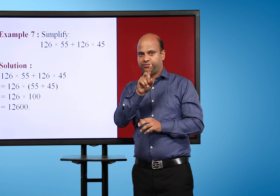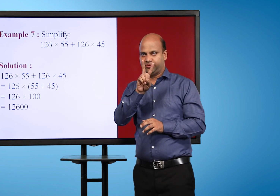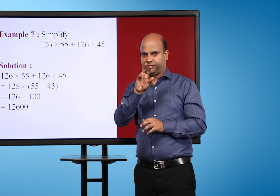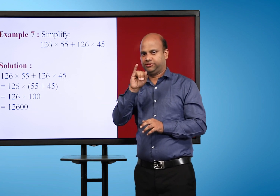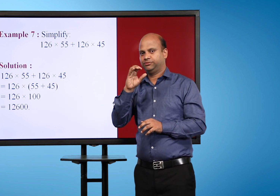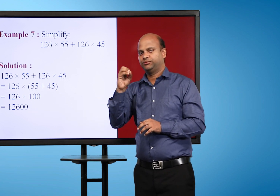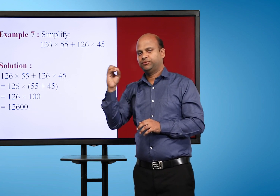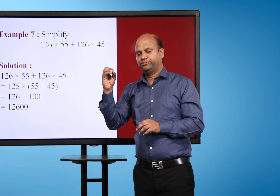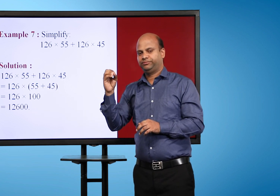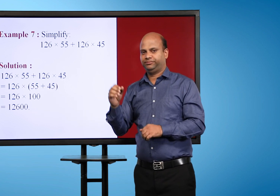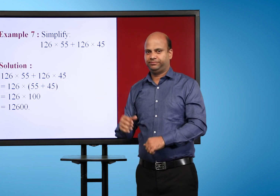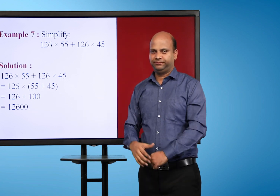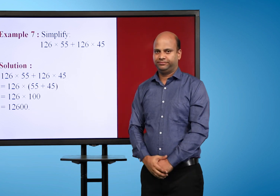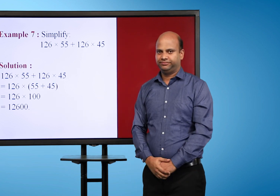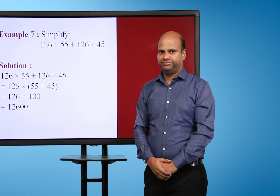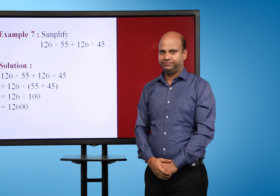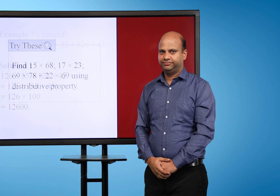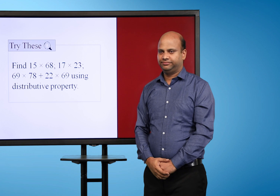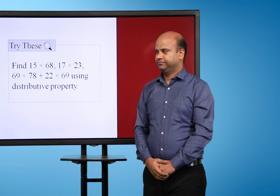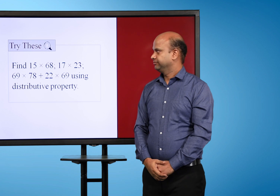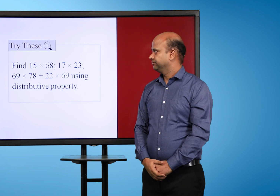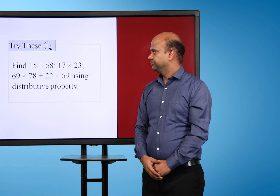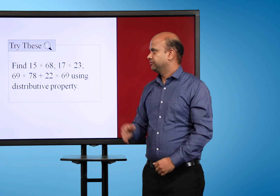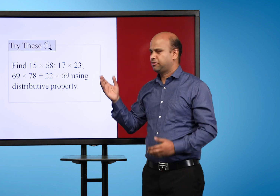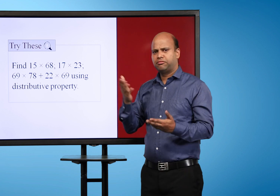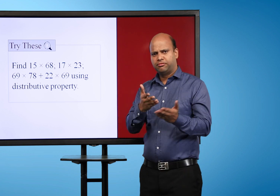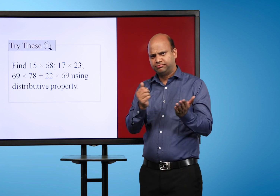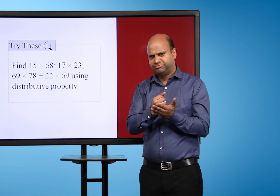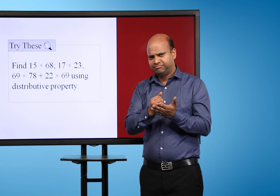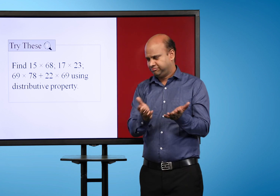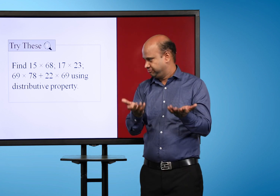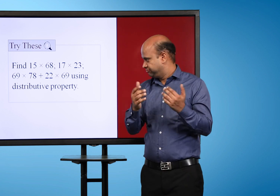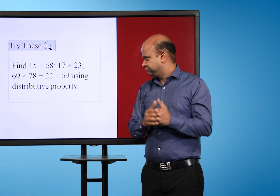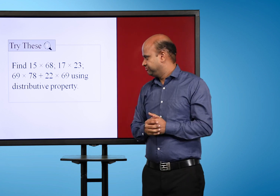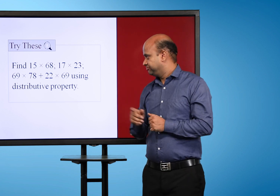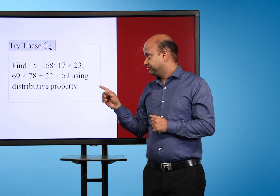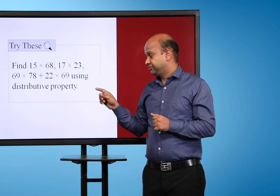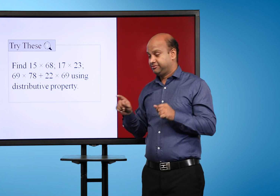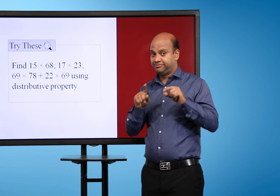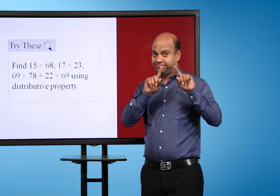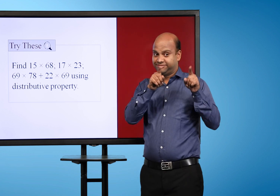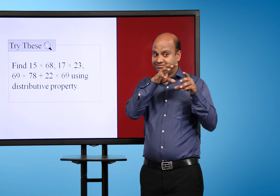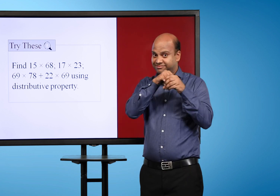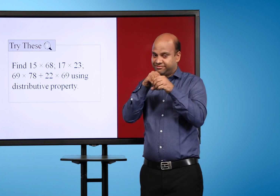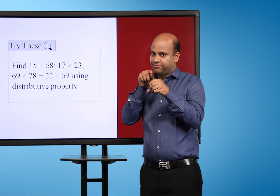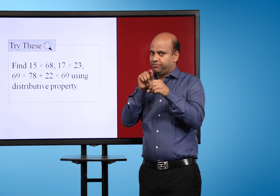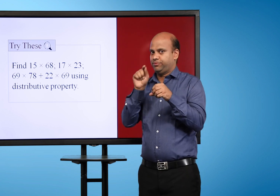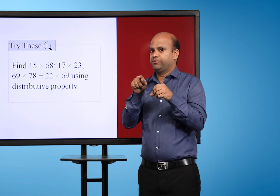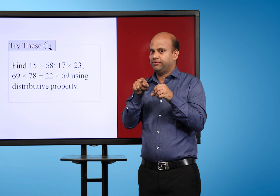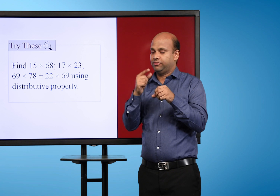which is equal to 12,600. Try these. Find 15 multiplied by